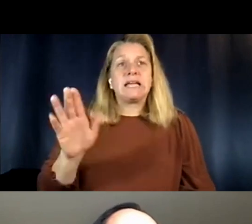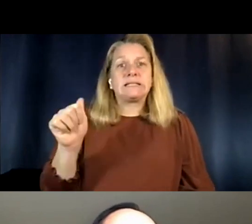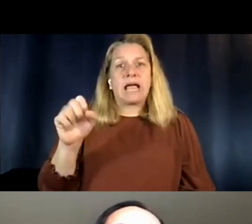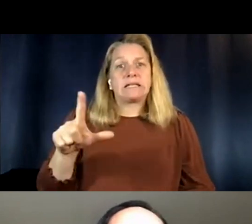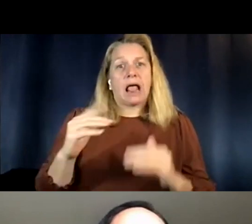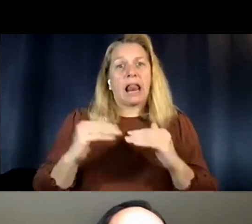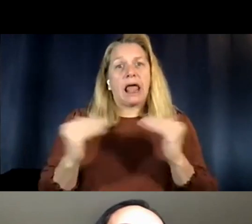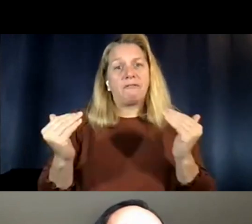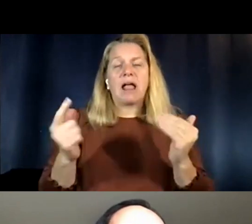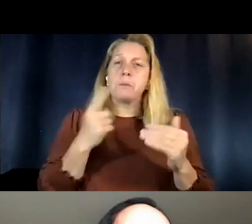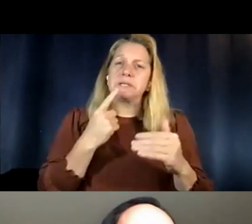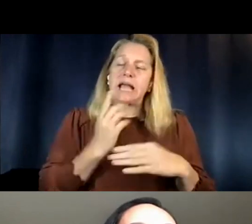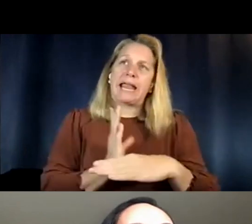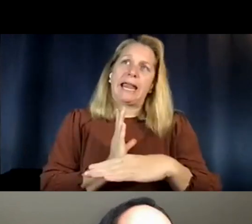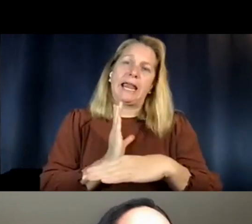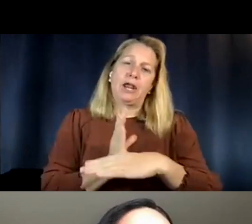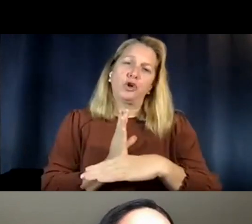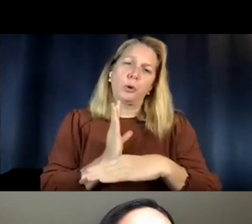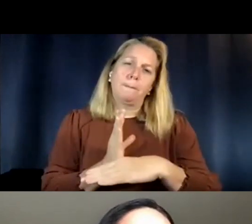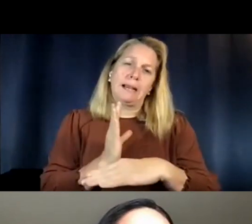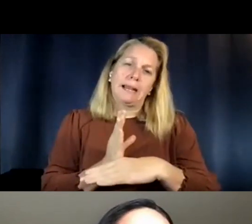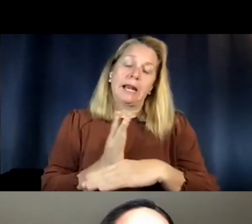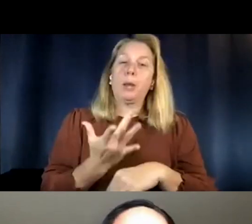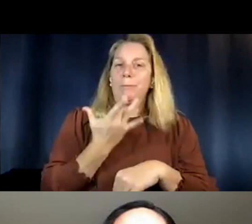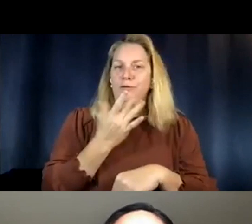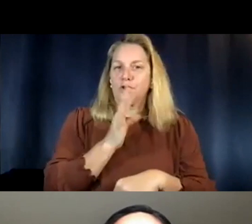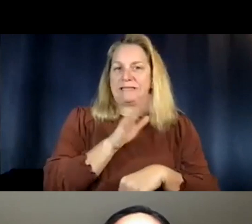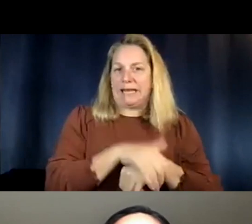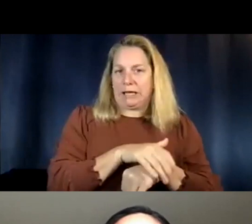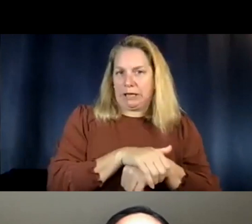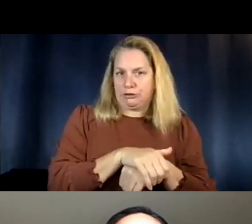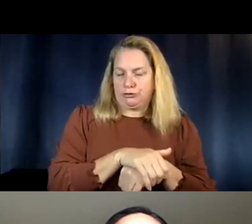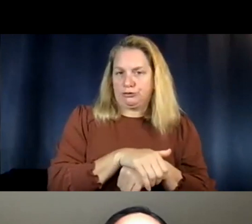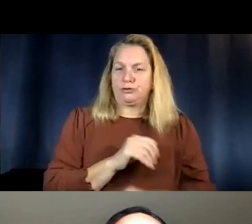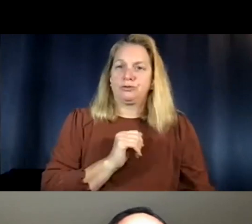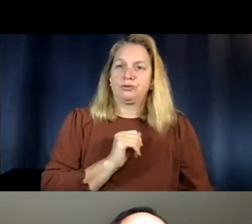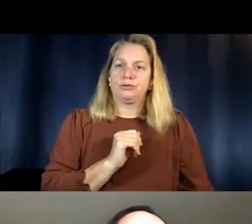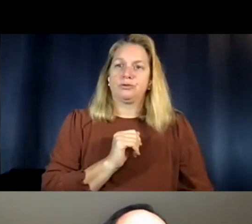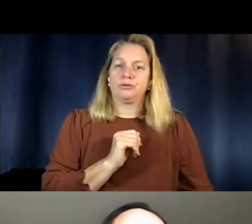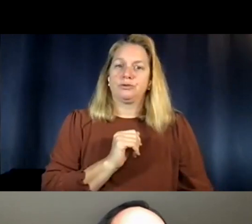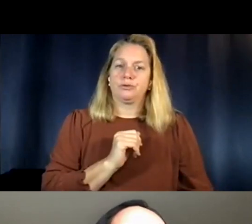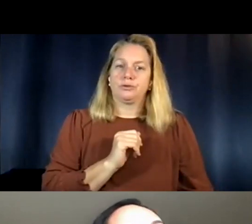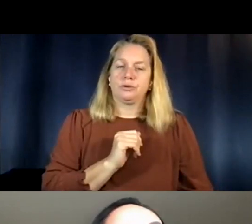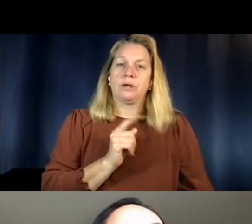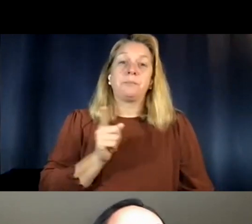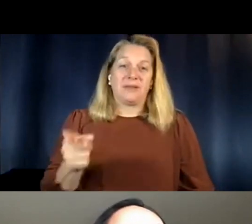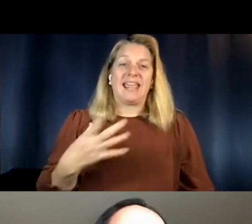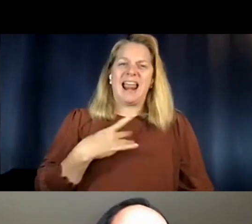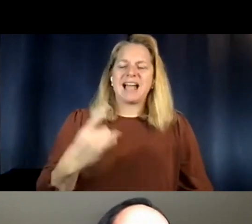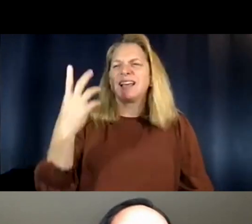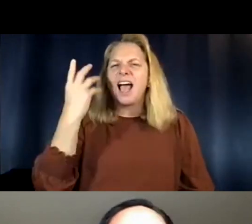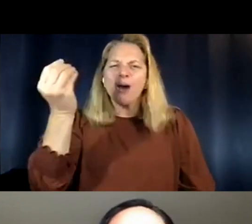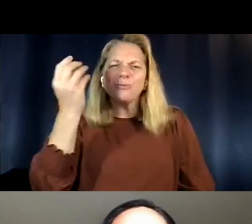is intermediate. He prefers English. And he likes the outdoors. He